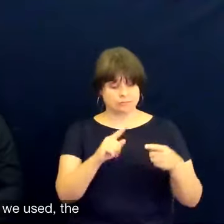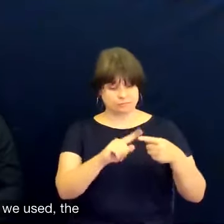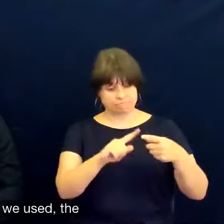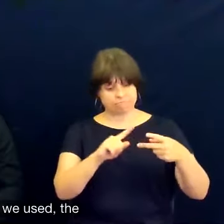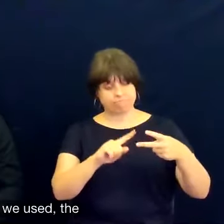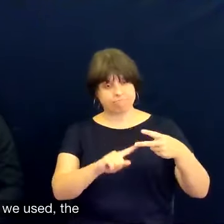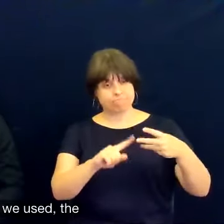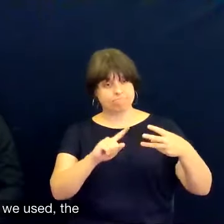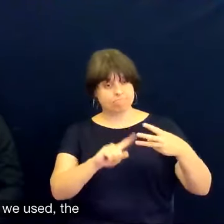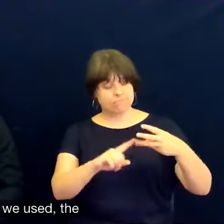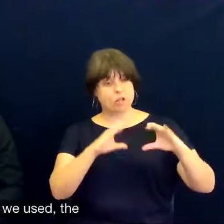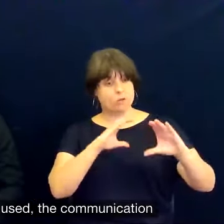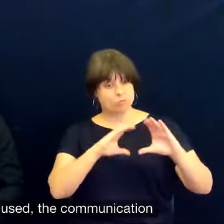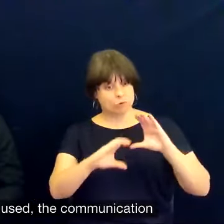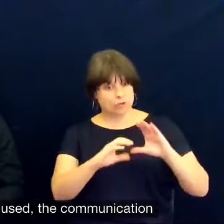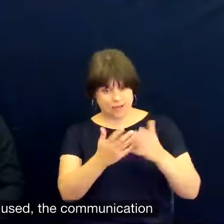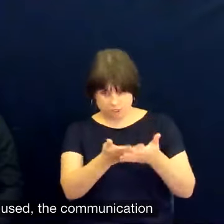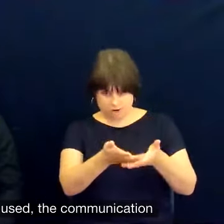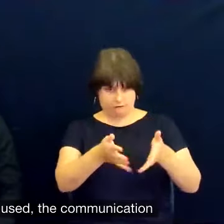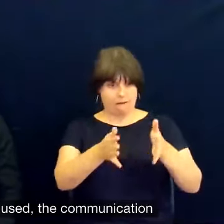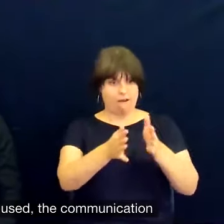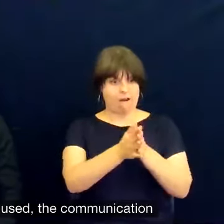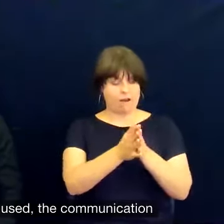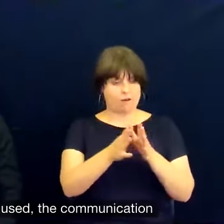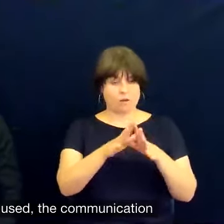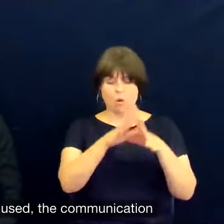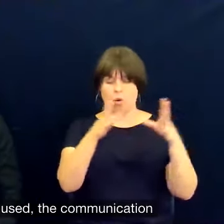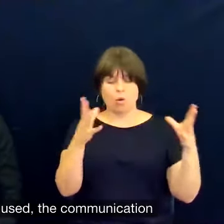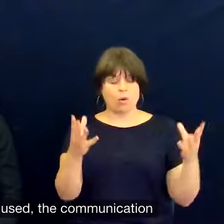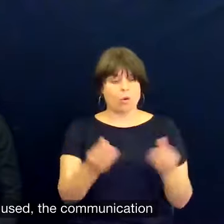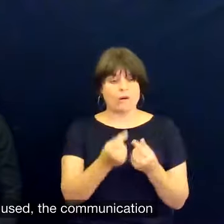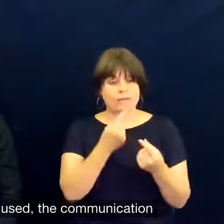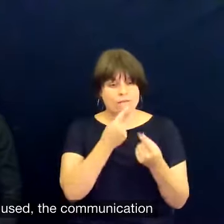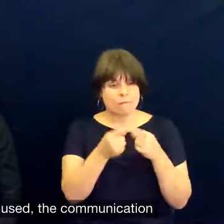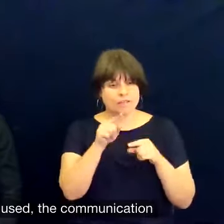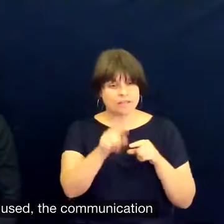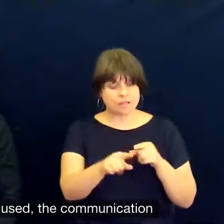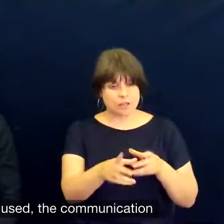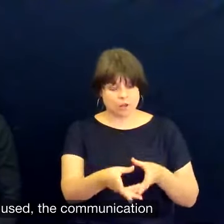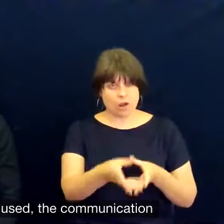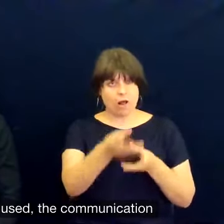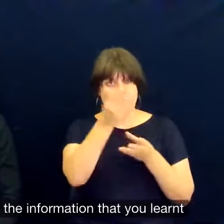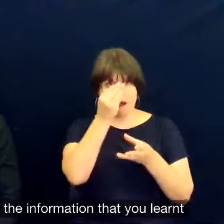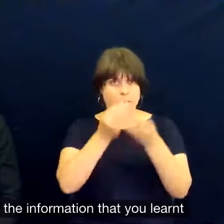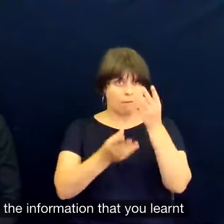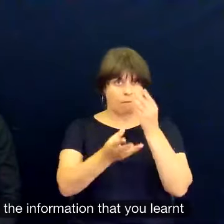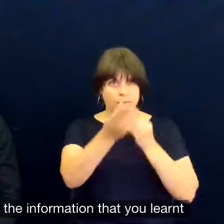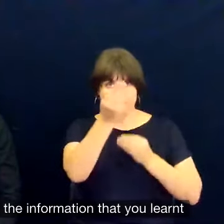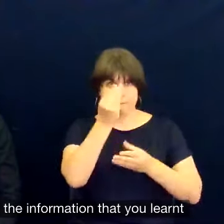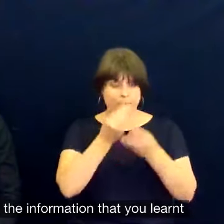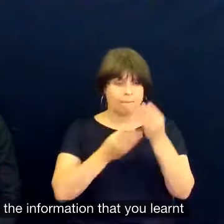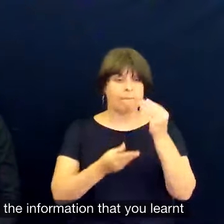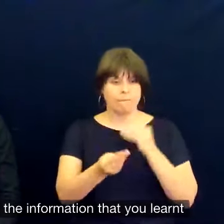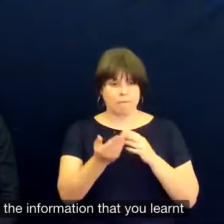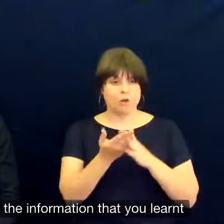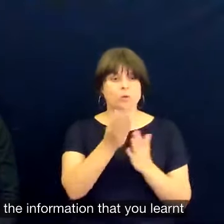communication styles we used, all the information that you learnt throughout the course.